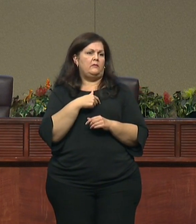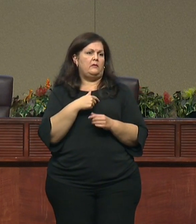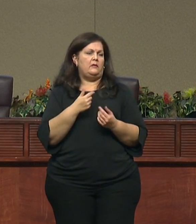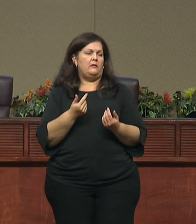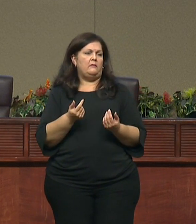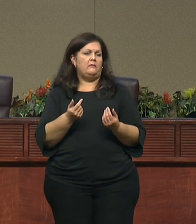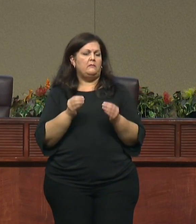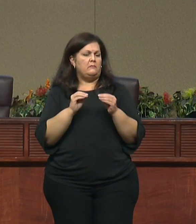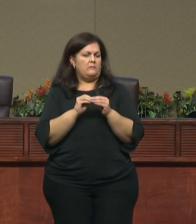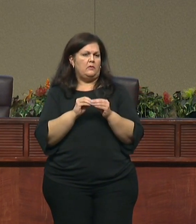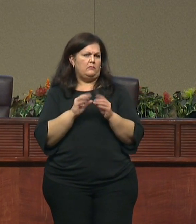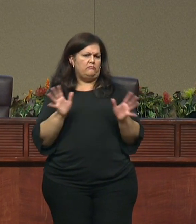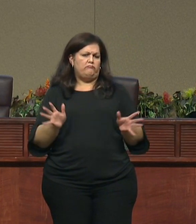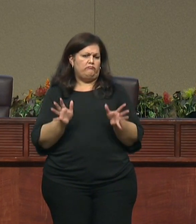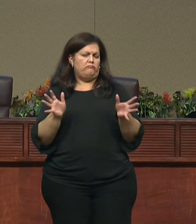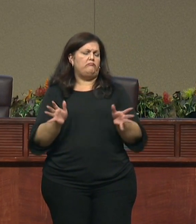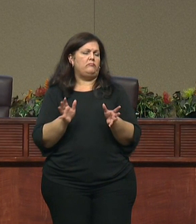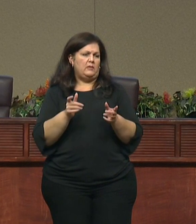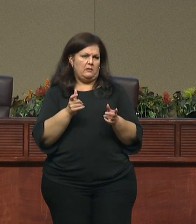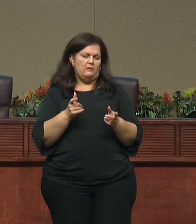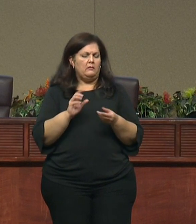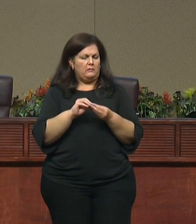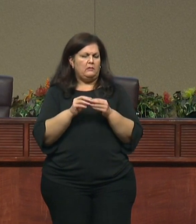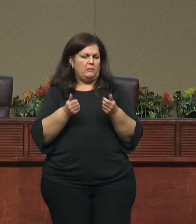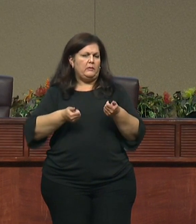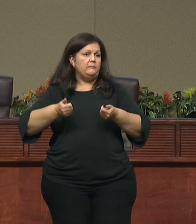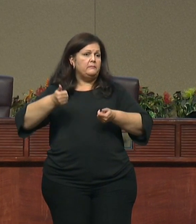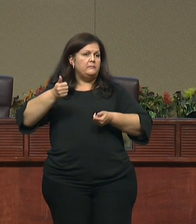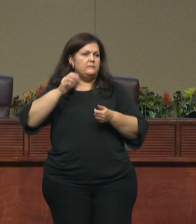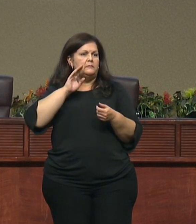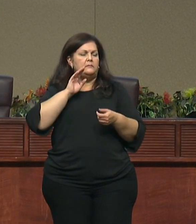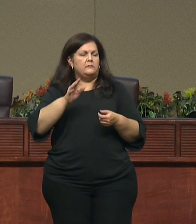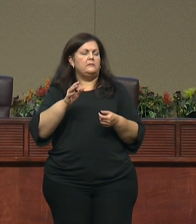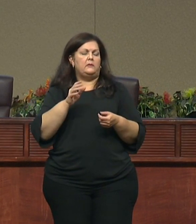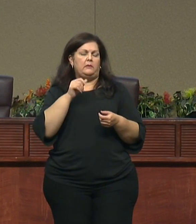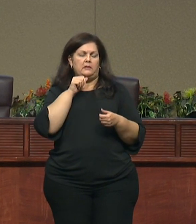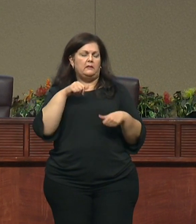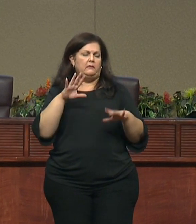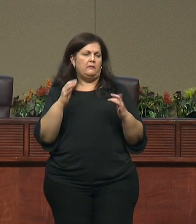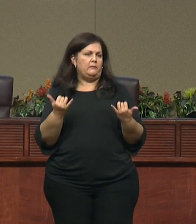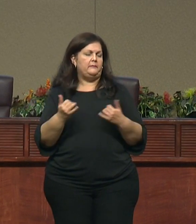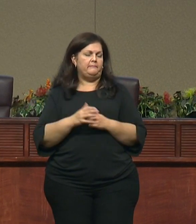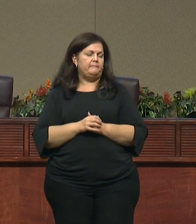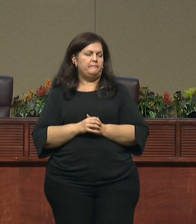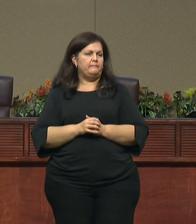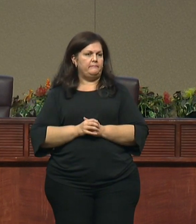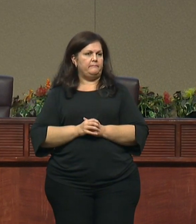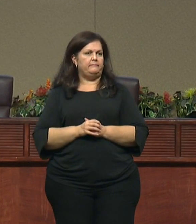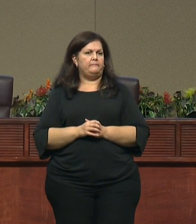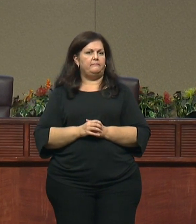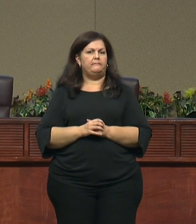and we're going to continue to do this. So we're not going to give up at this point.